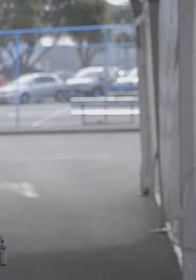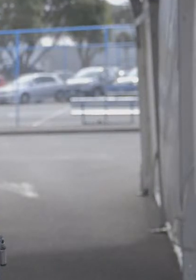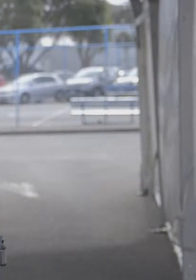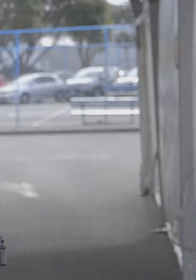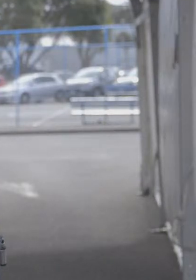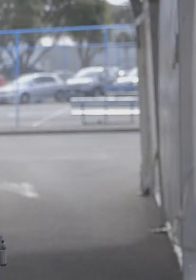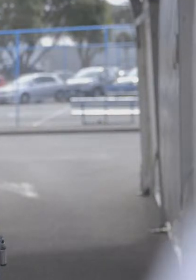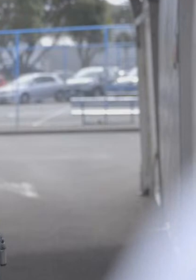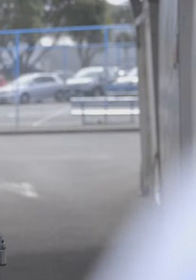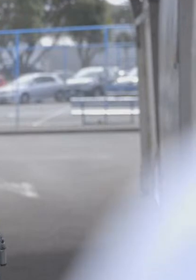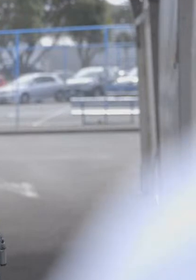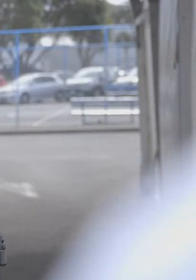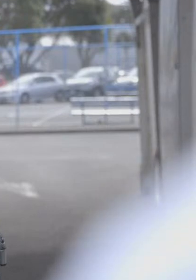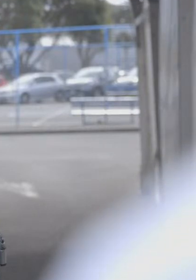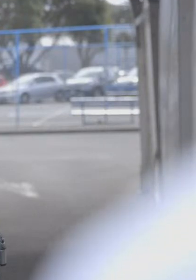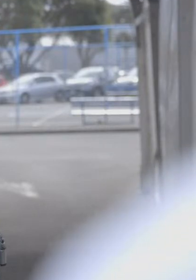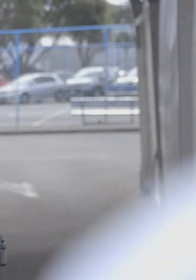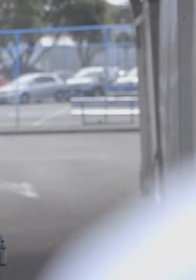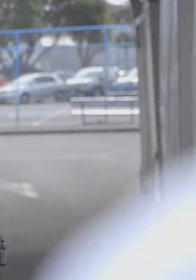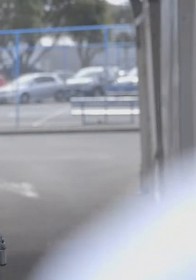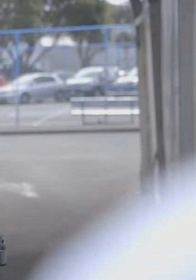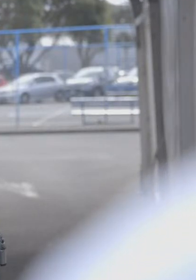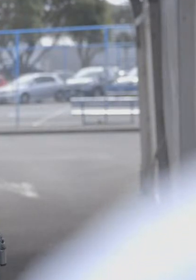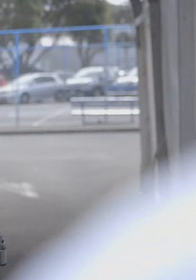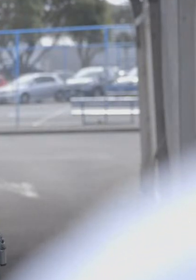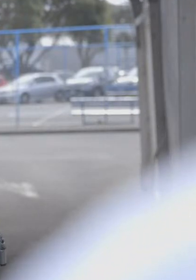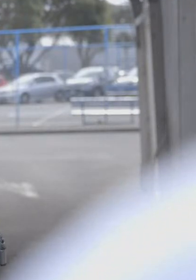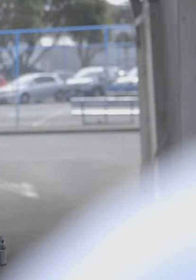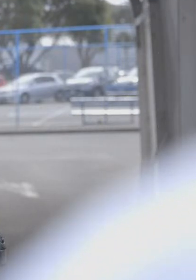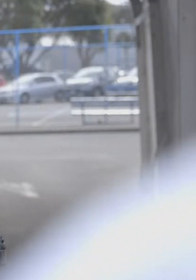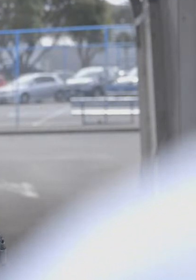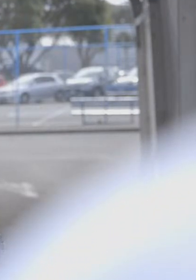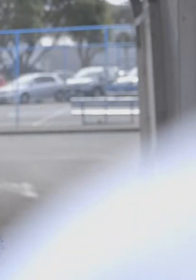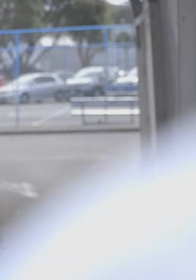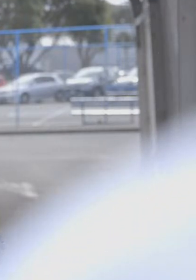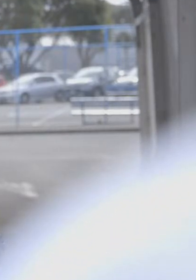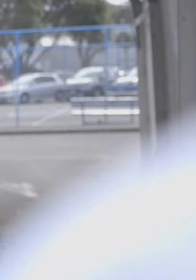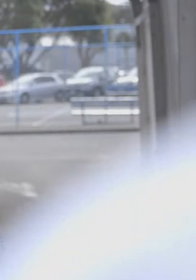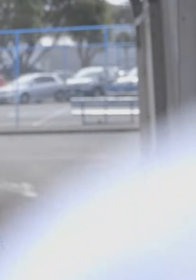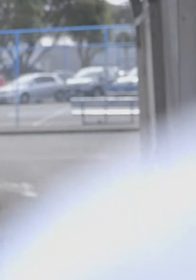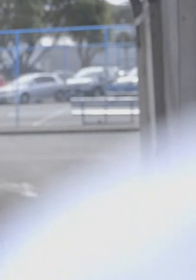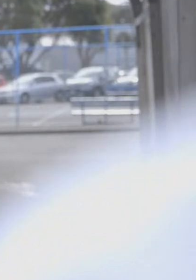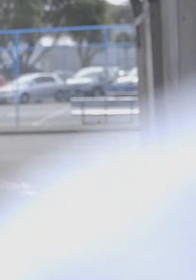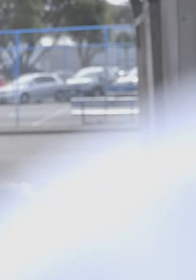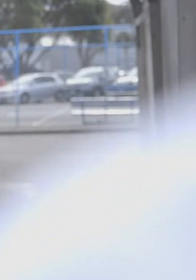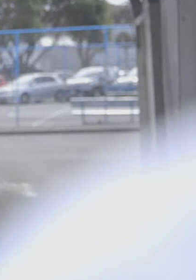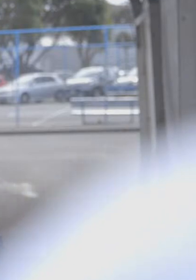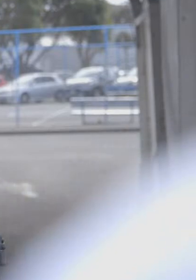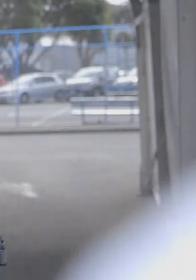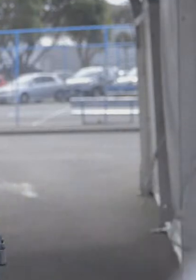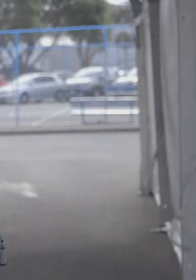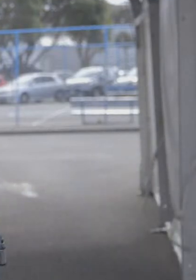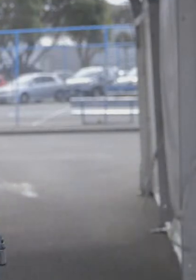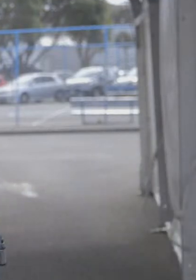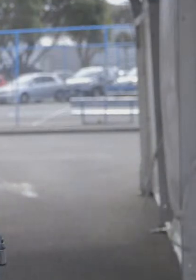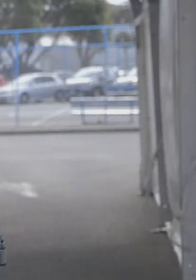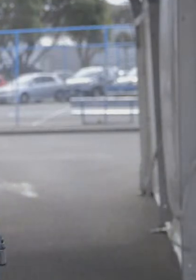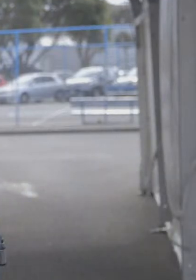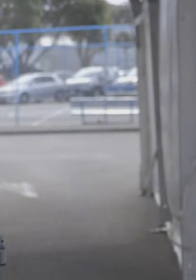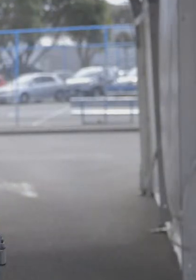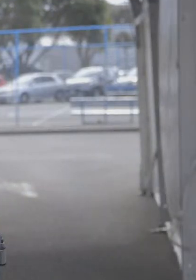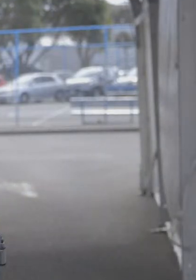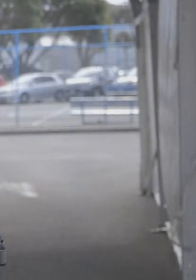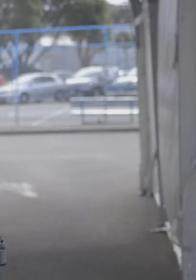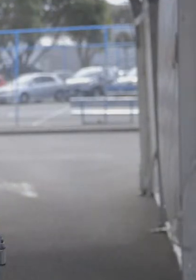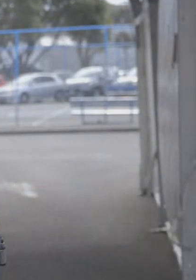our people want these changes. They don't want this pressure from our government anymore. Across Minsk, key sites have been blocked